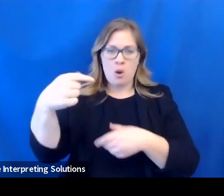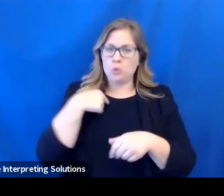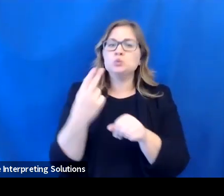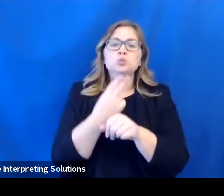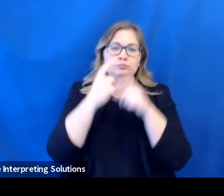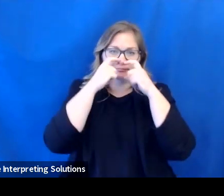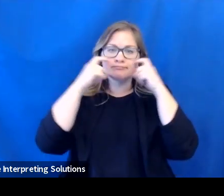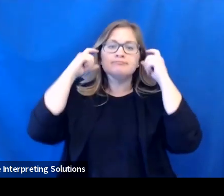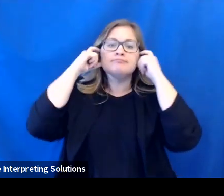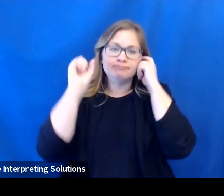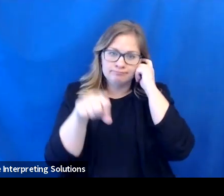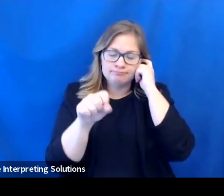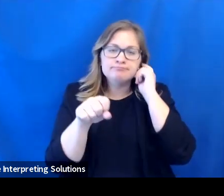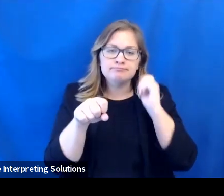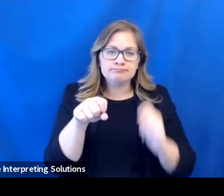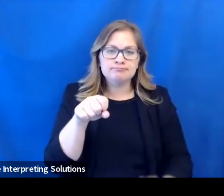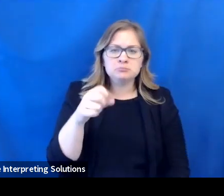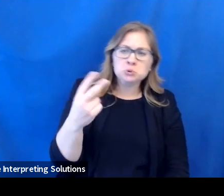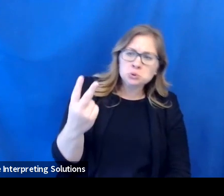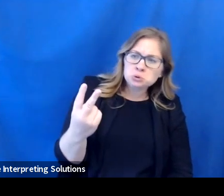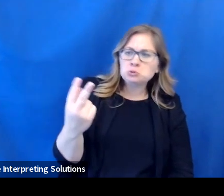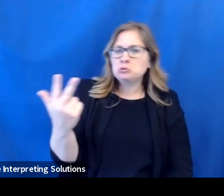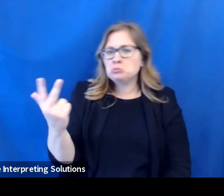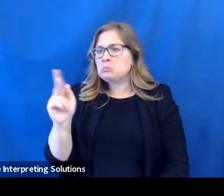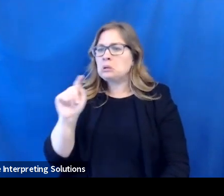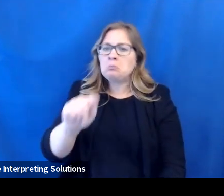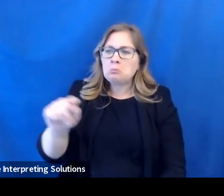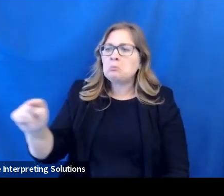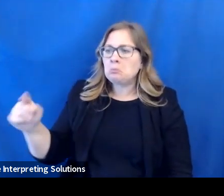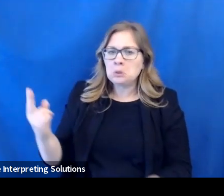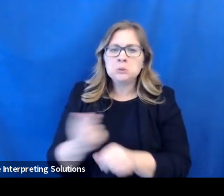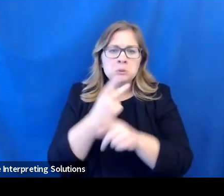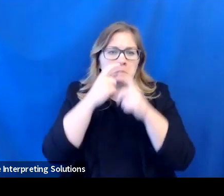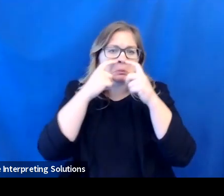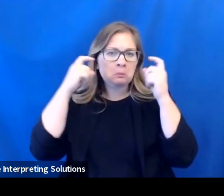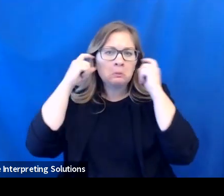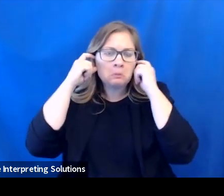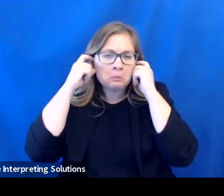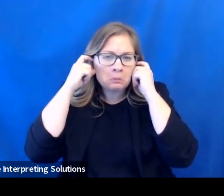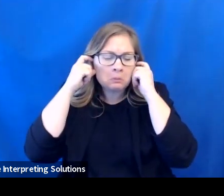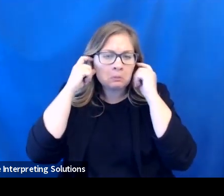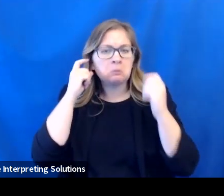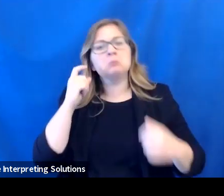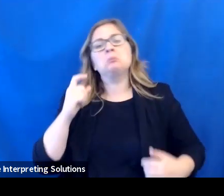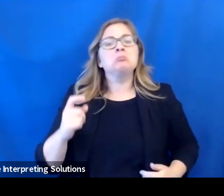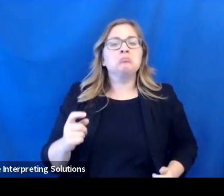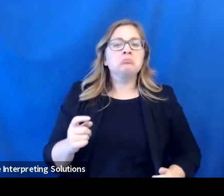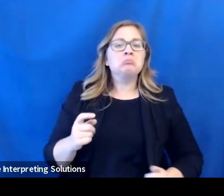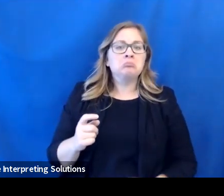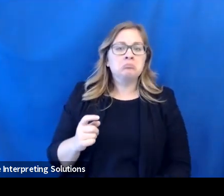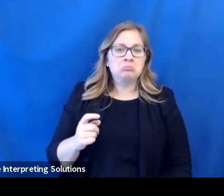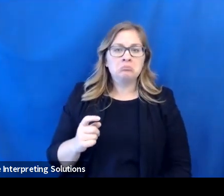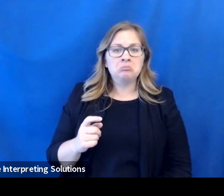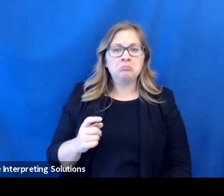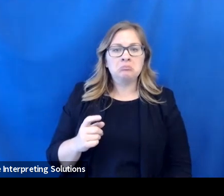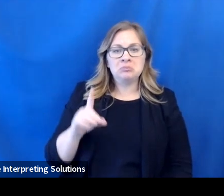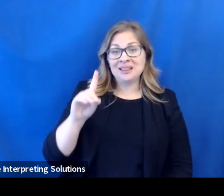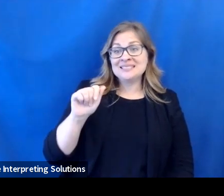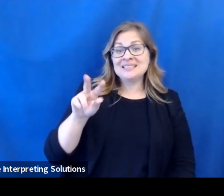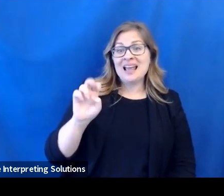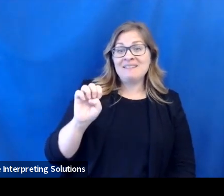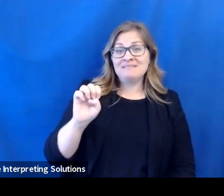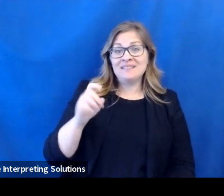I think it was one of our folks on here, maybe Dave over at Pioneer Press, wrote a story about you feel a little awkward the first